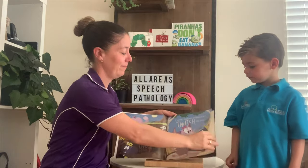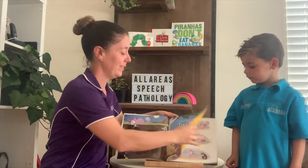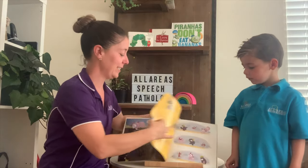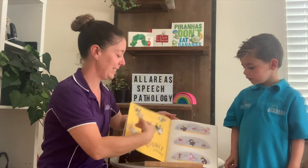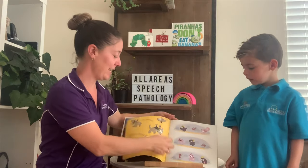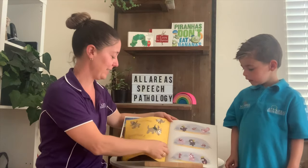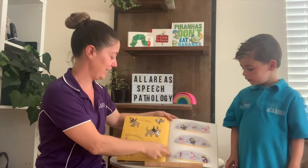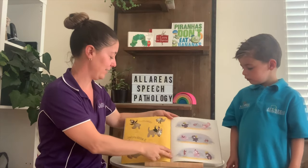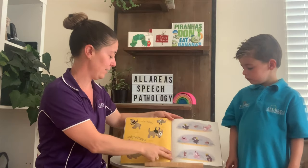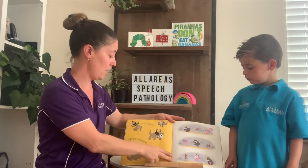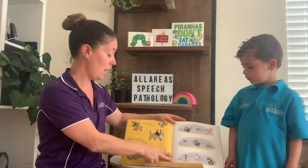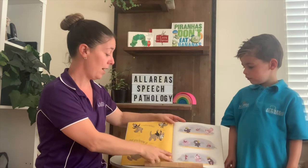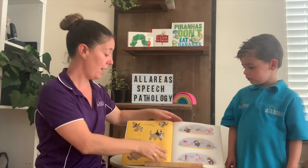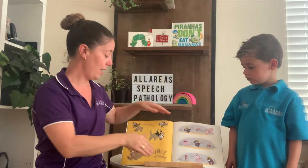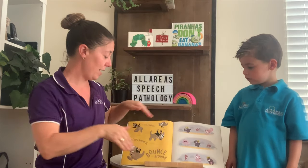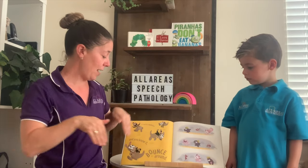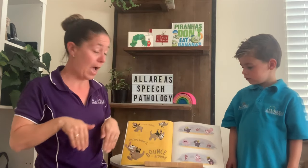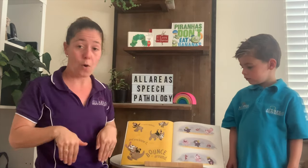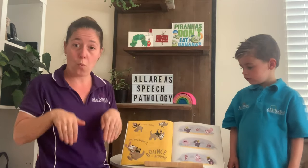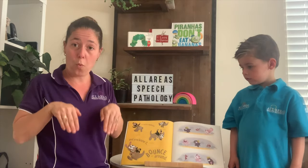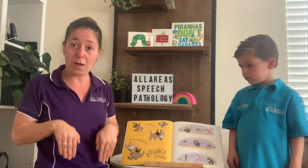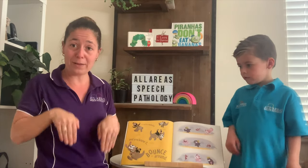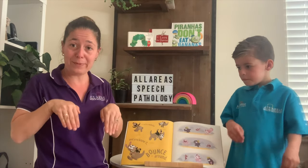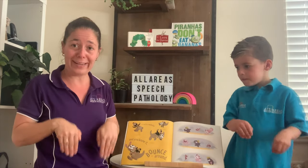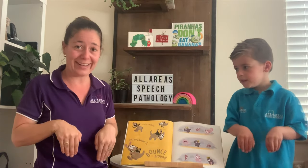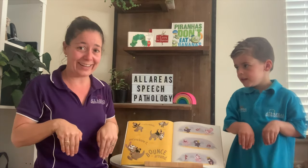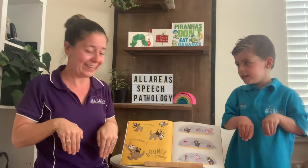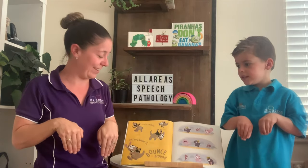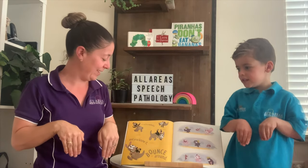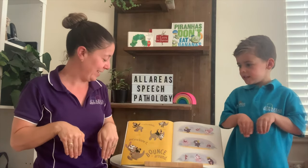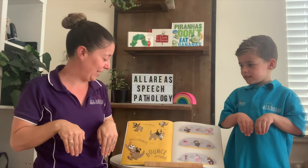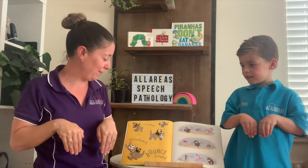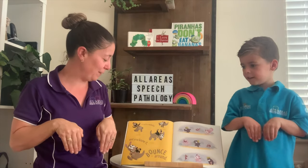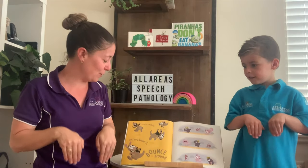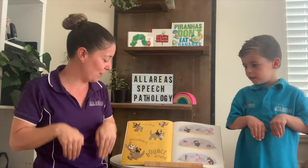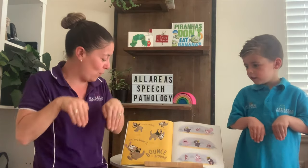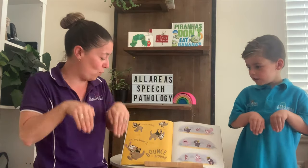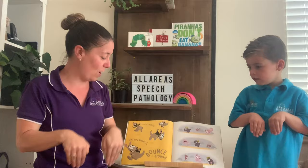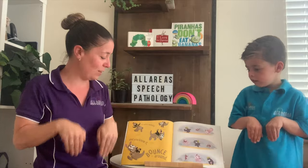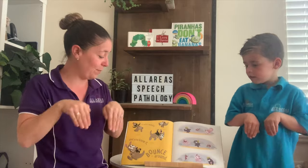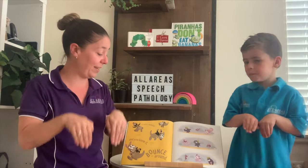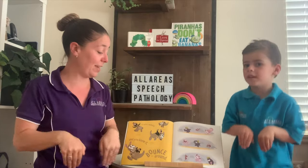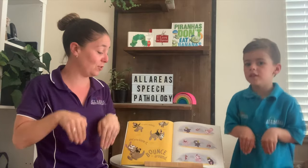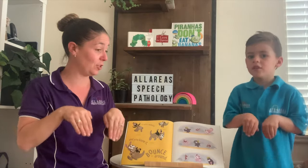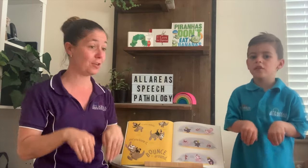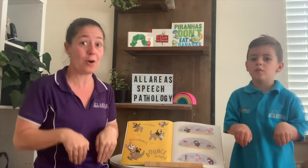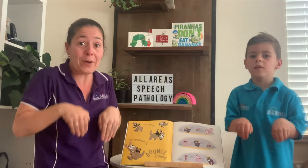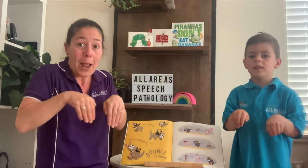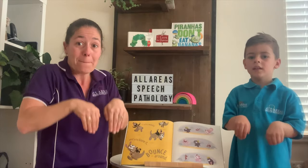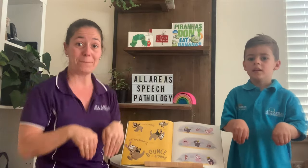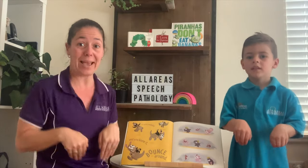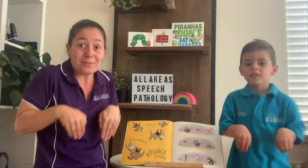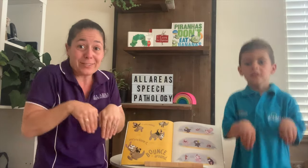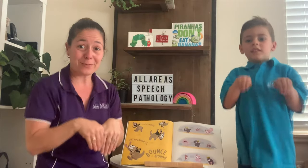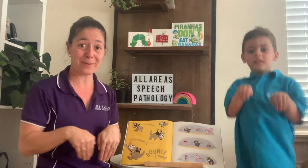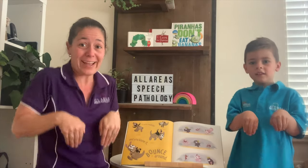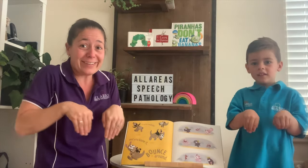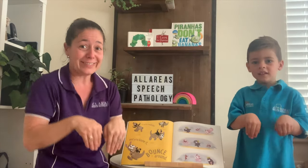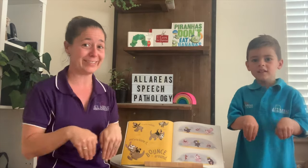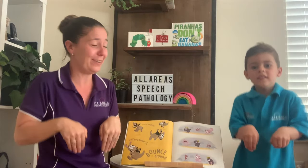What's next? A wallaby. If you're a wallaby and you know it, bounce around. Oh,